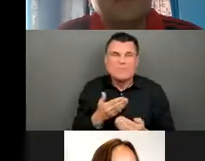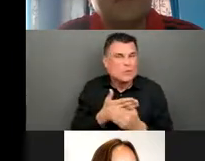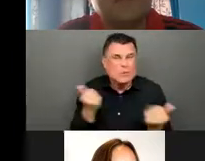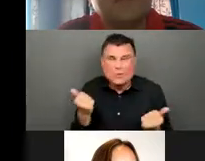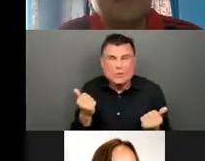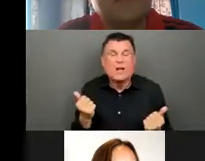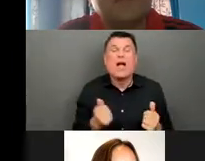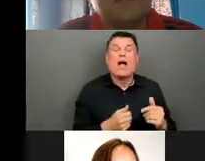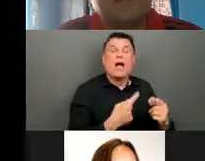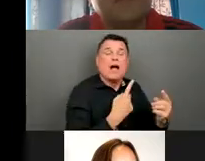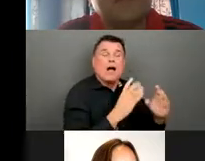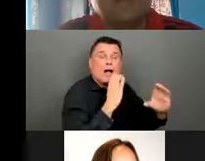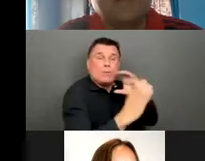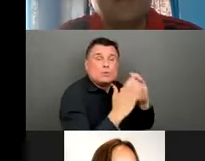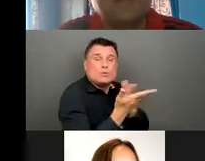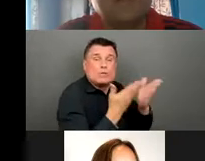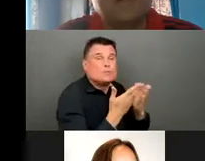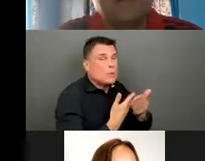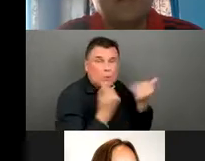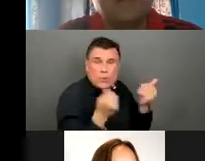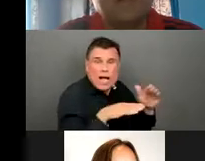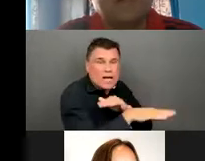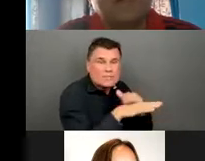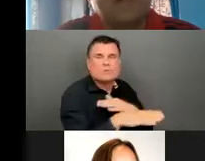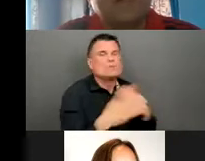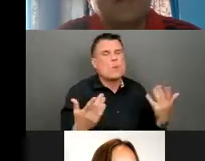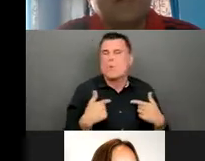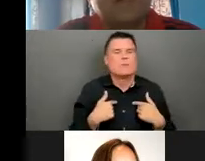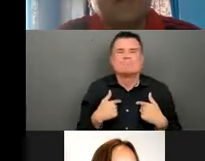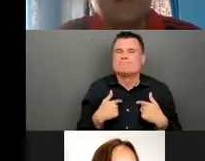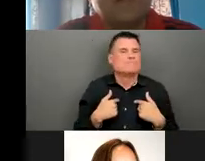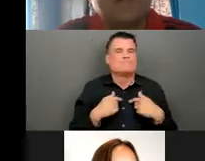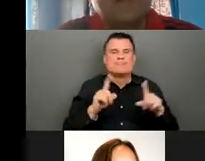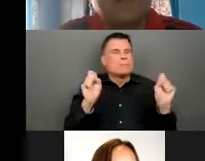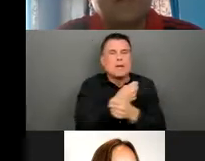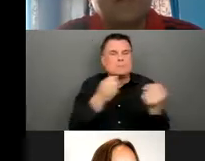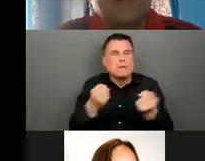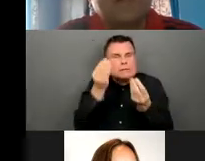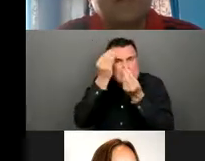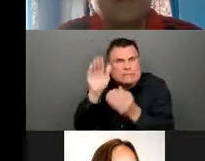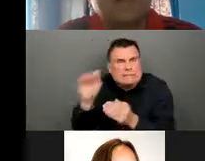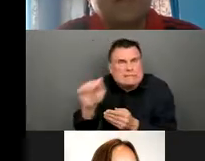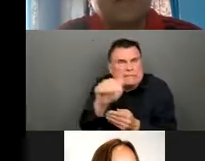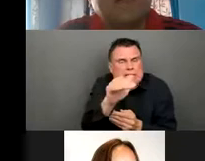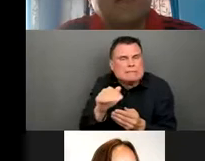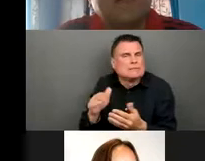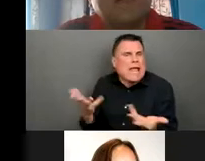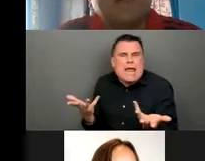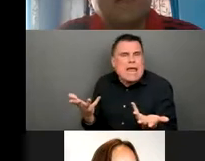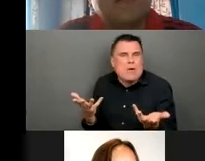not able to contribute to the greater extent. Moreover, persons with intellectual disability,